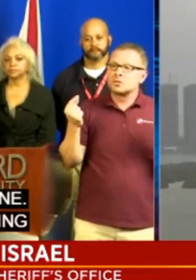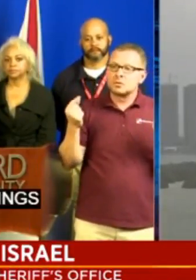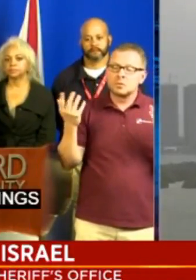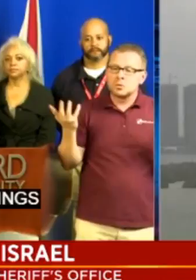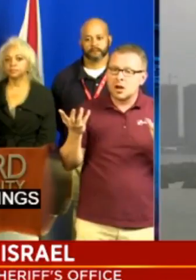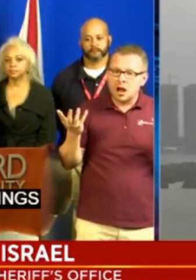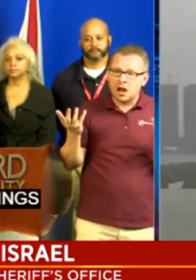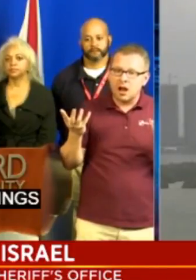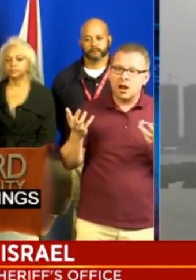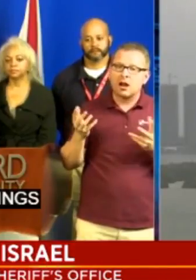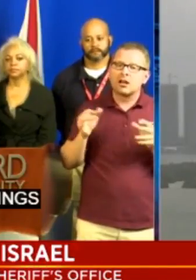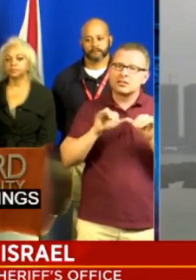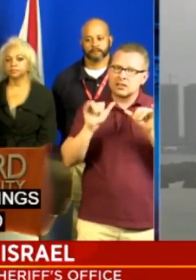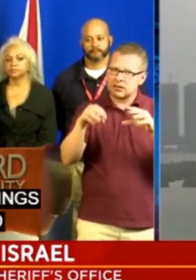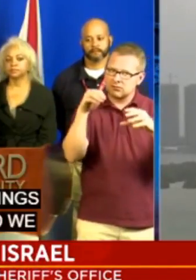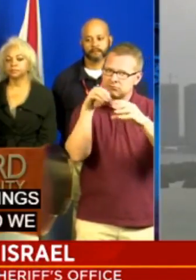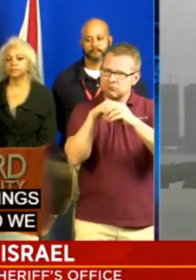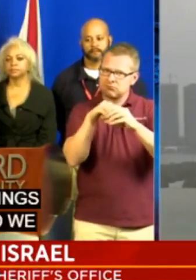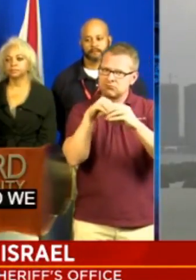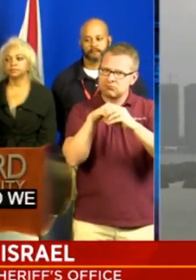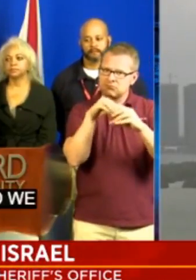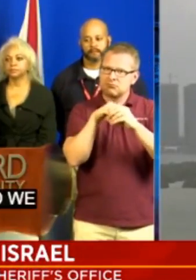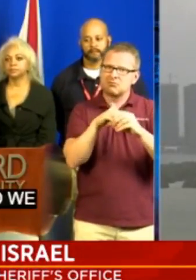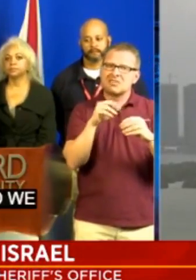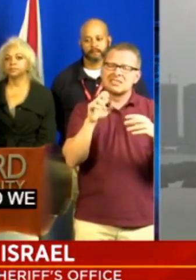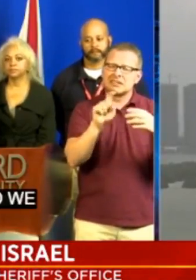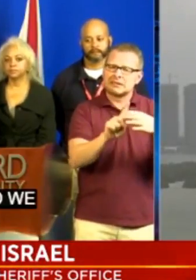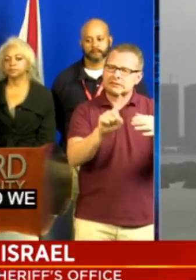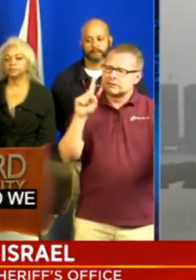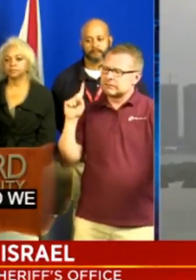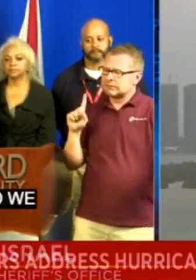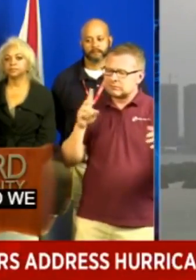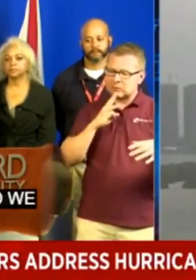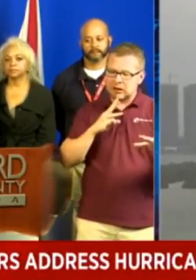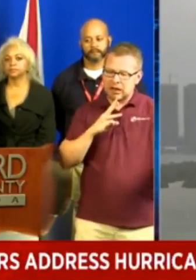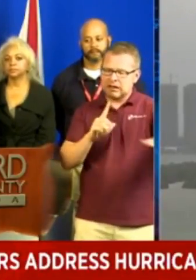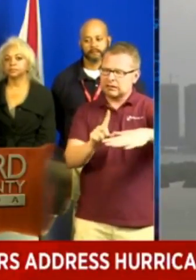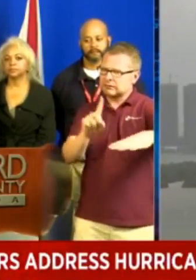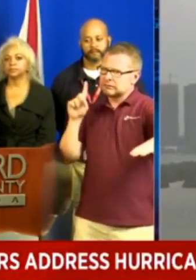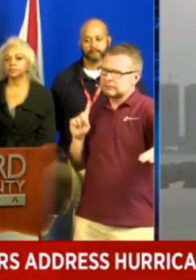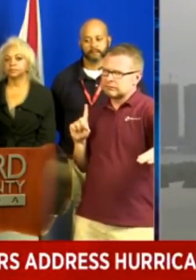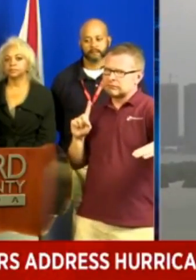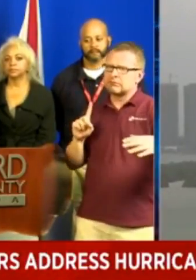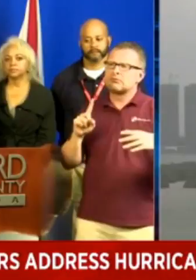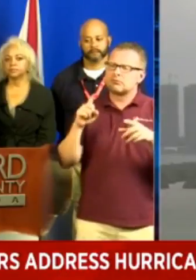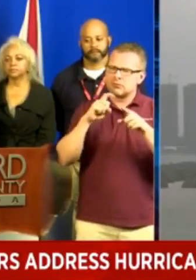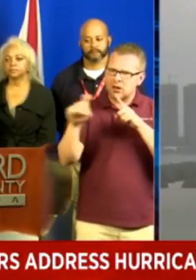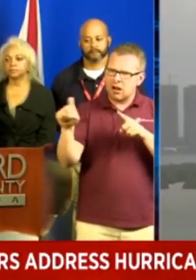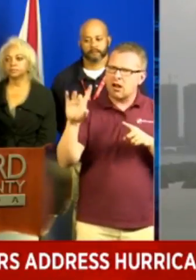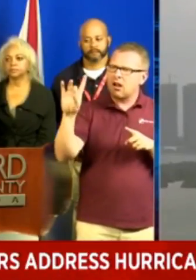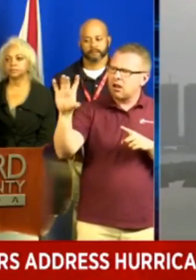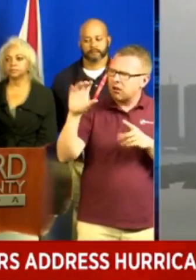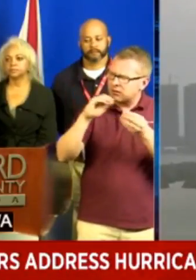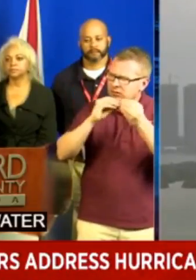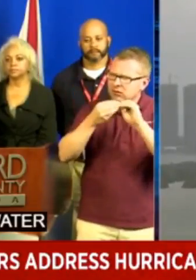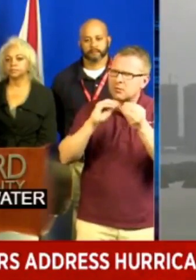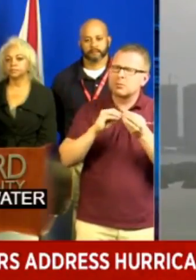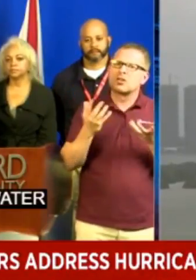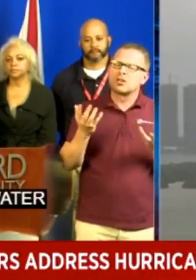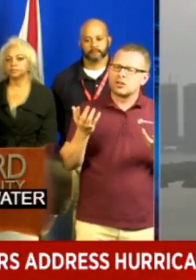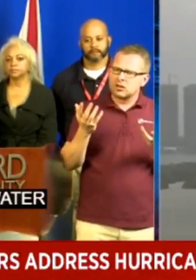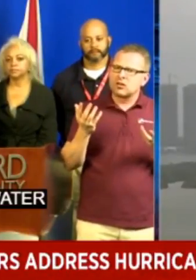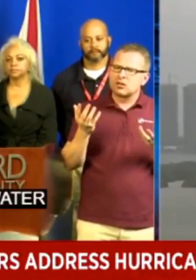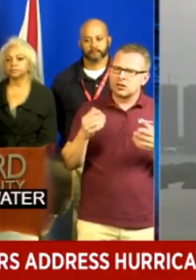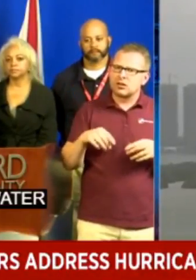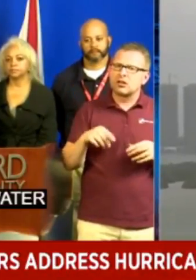from standing water and power lines. Call the 1-800 number. When you fire up those generators, make sure those